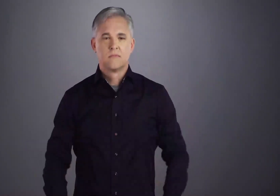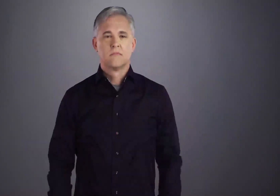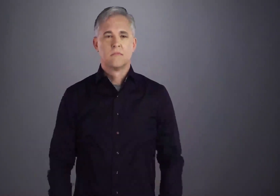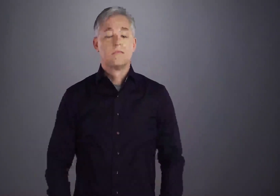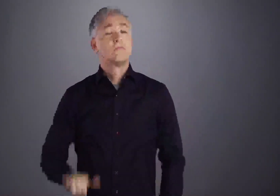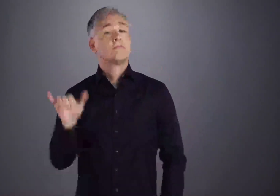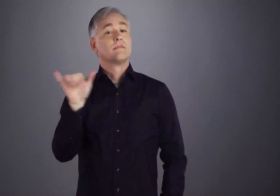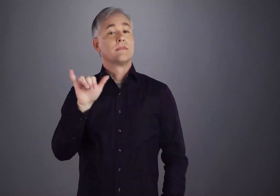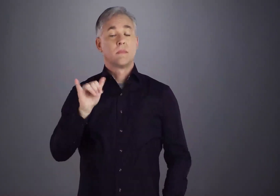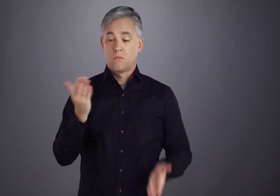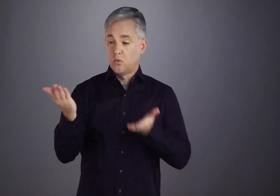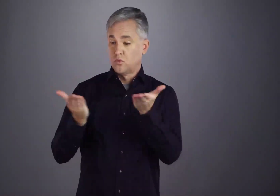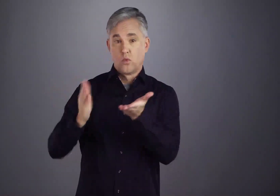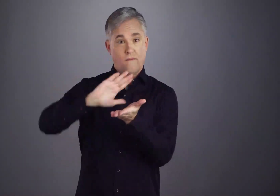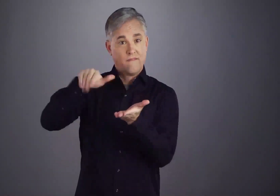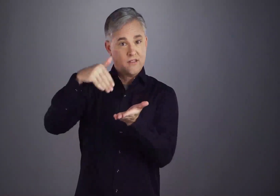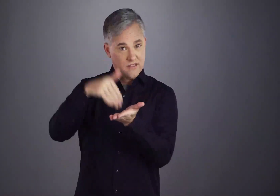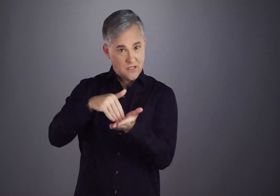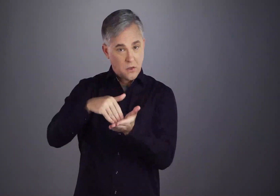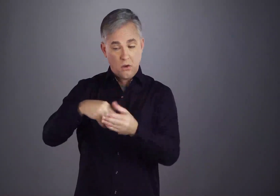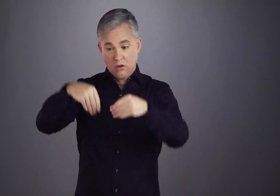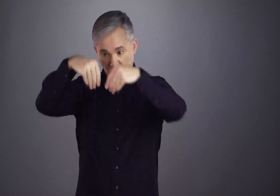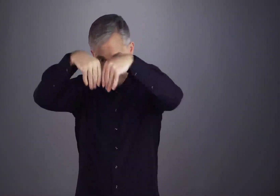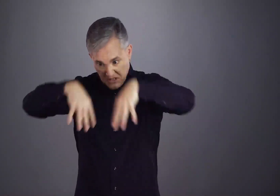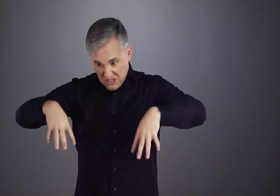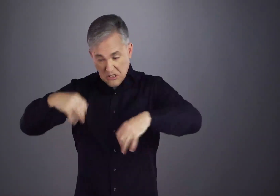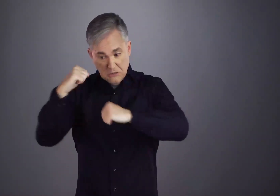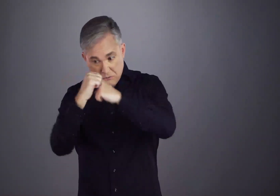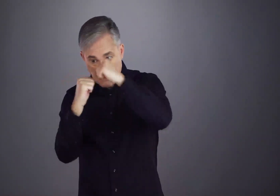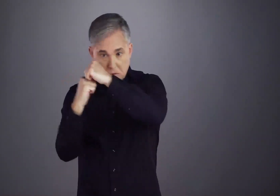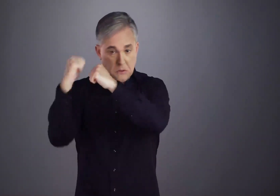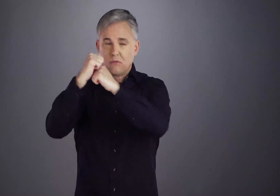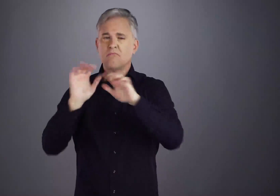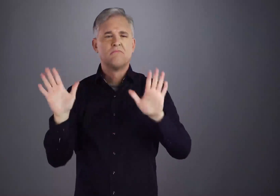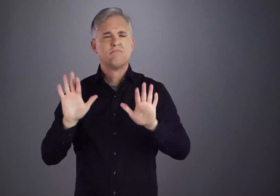Our public relations were to be based upon attraction rather than promotion.